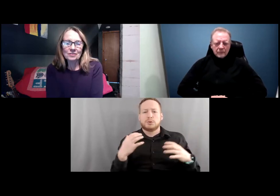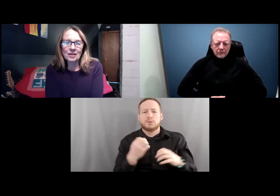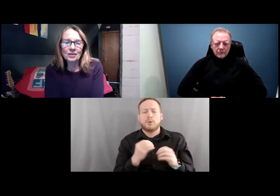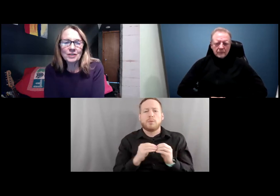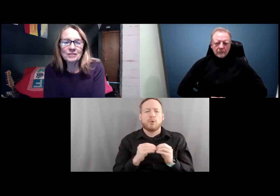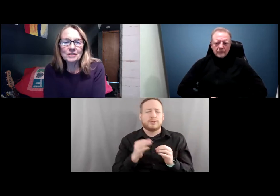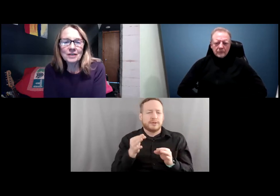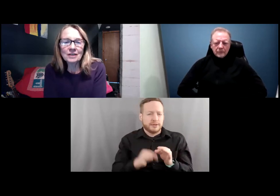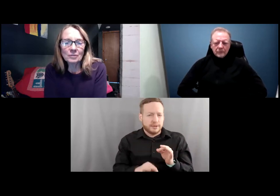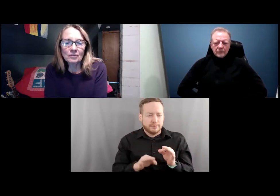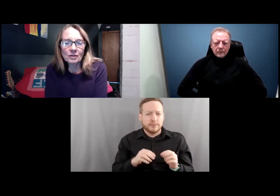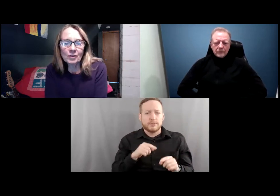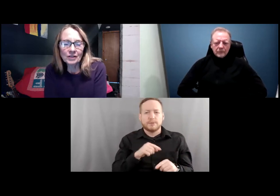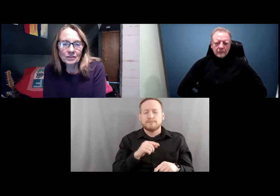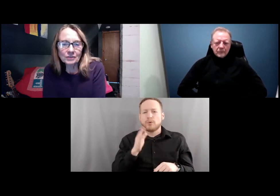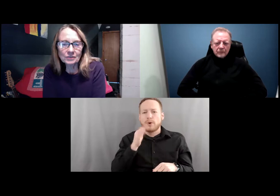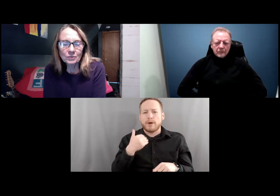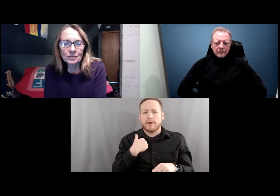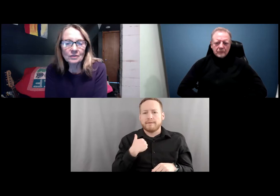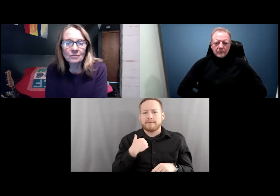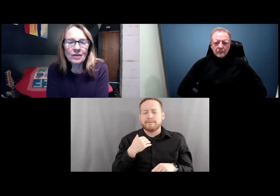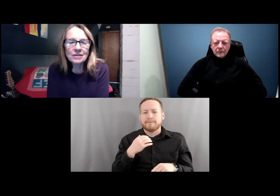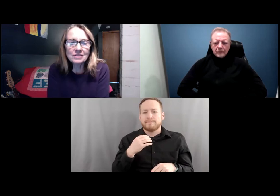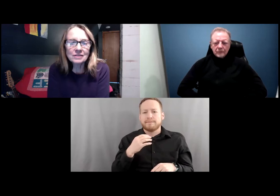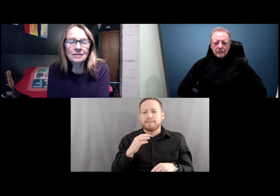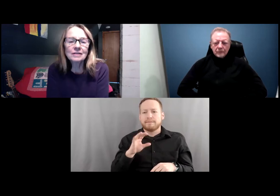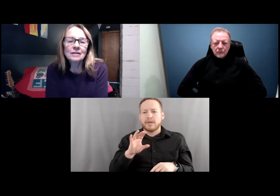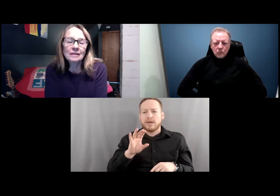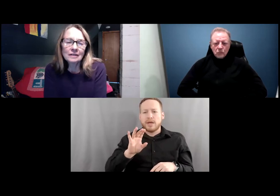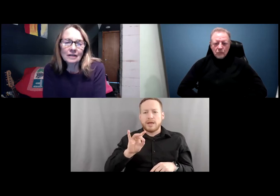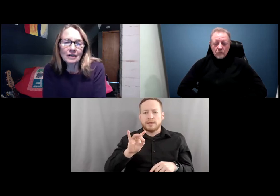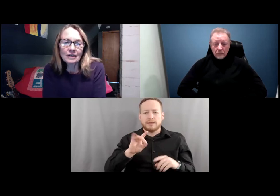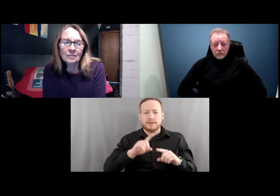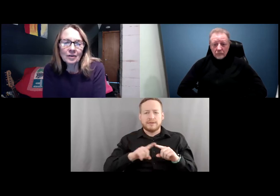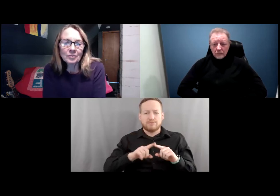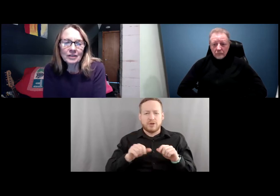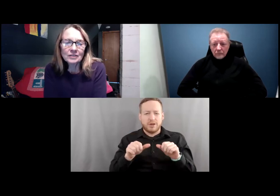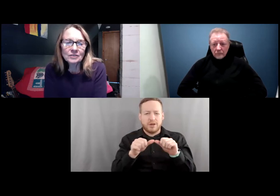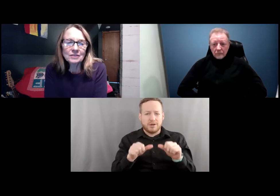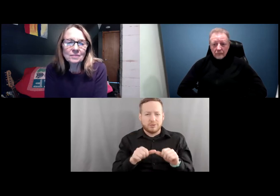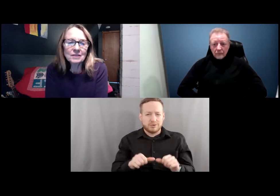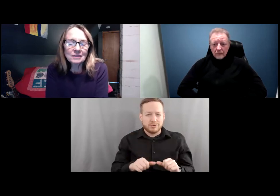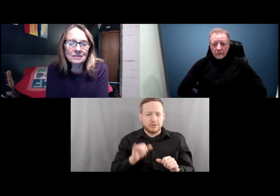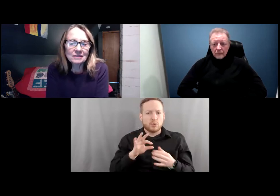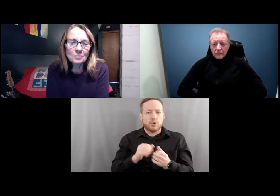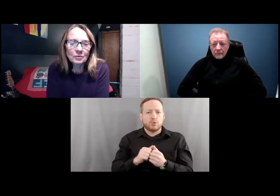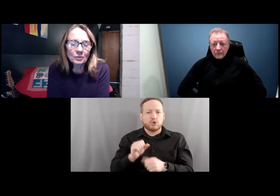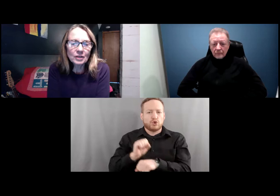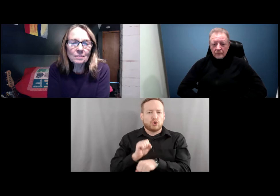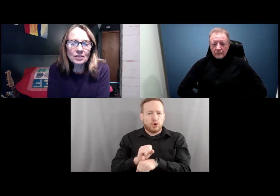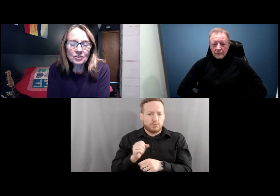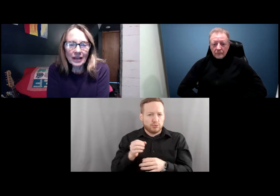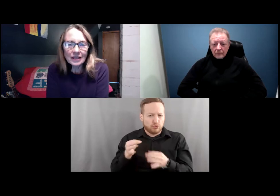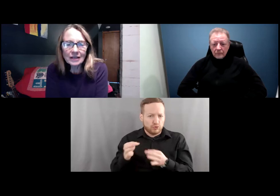was an evaluation that may not have been very practical. So we're revising our plan to something that's simpler.